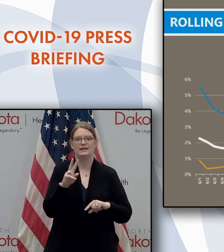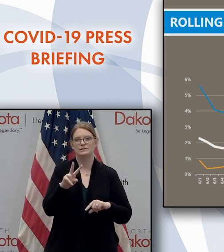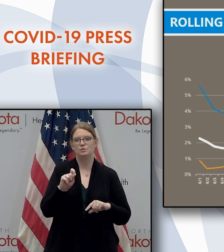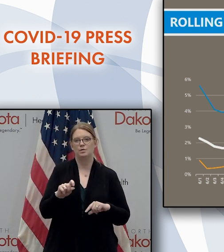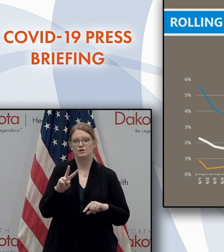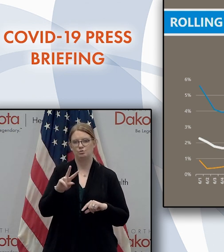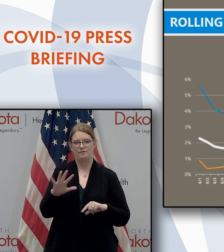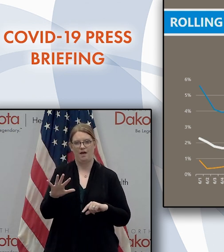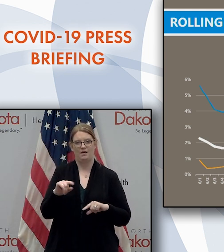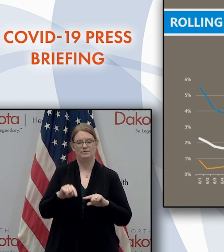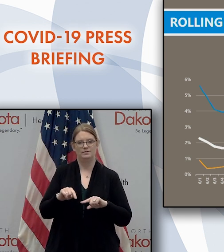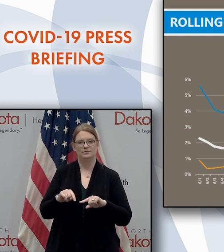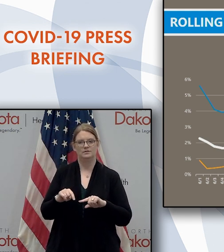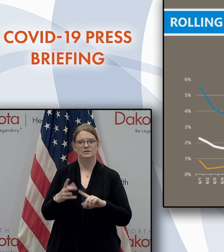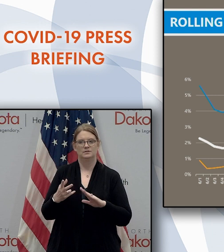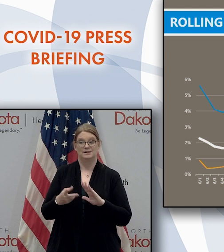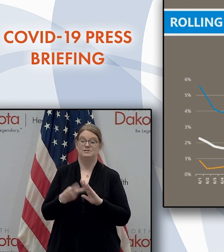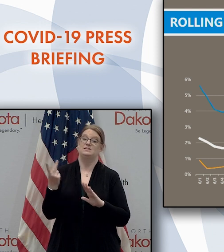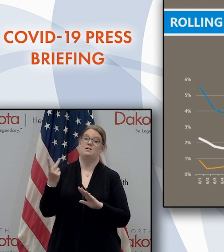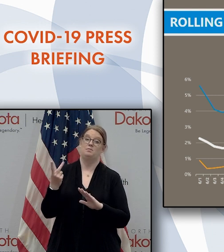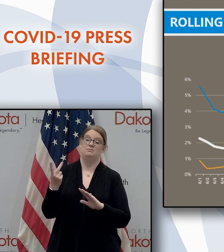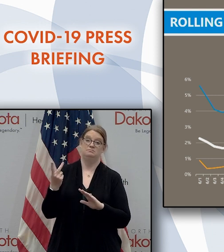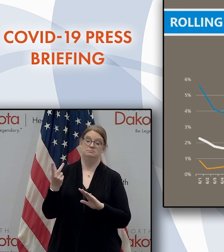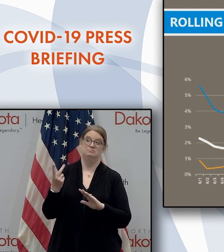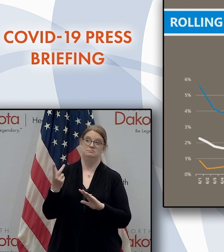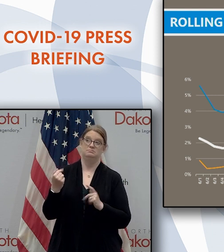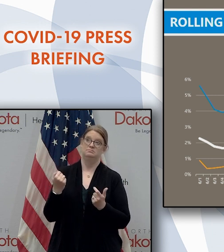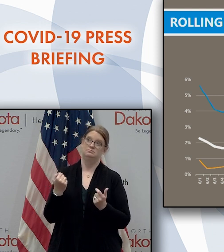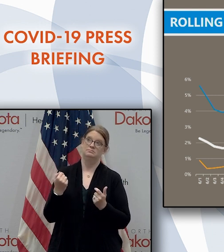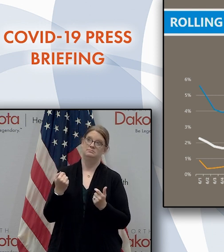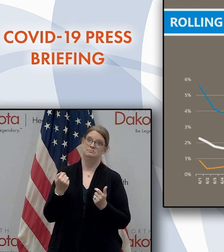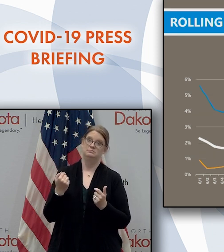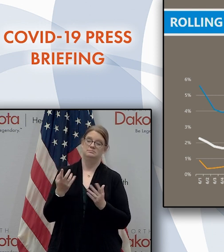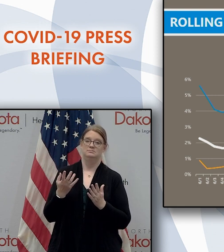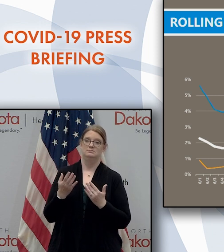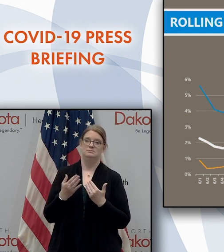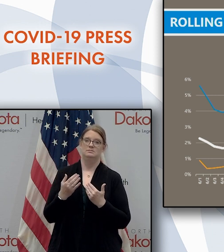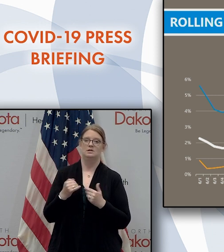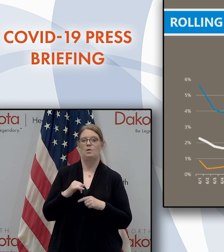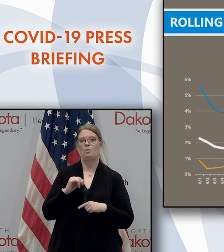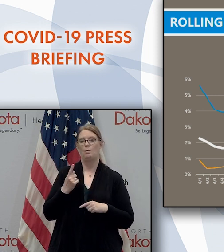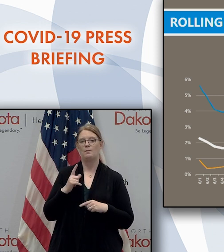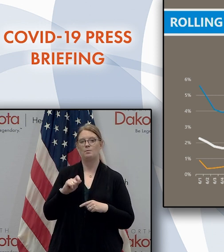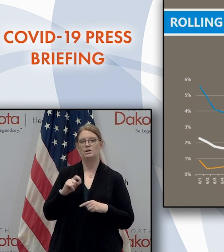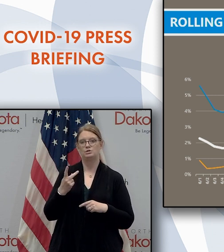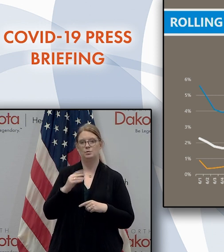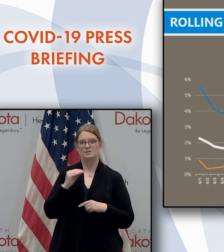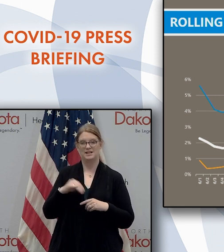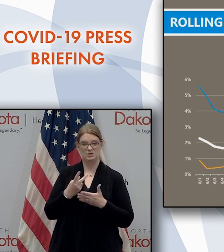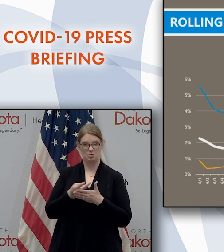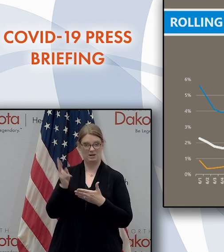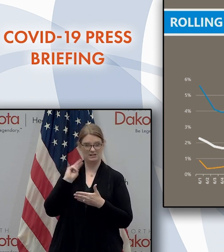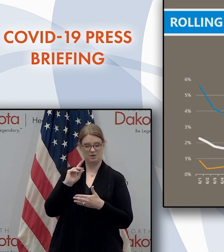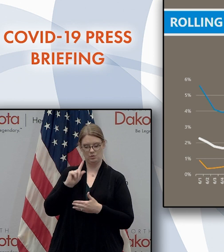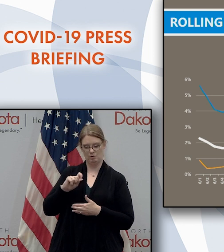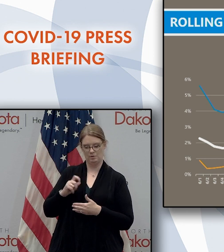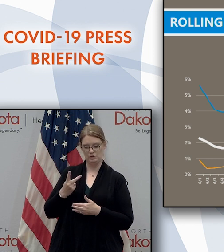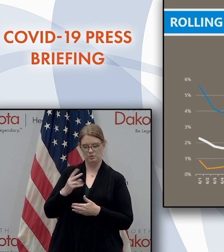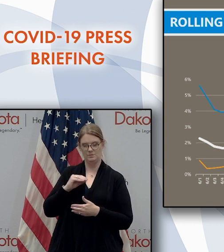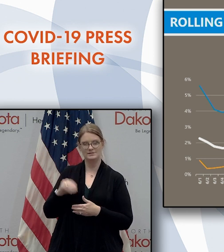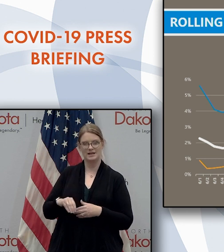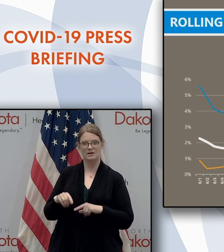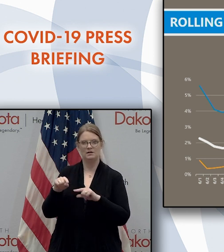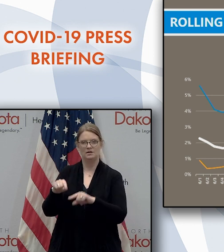is double from 1.2 or slightly less than double 1.2% 2 weeks ago, and it's just below